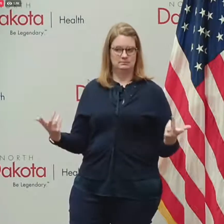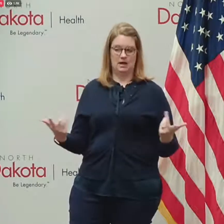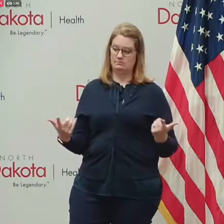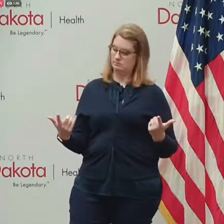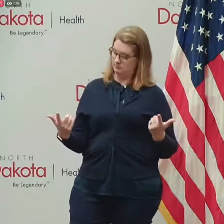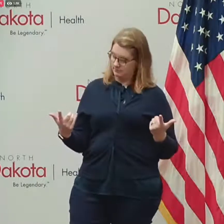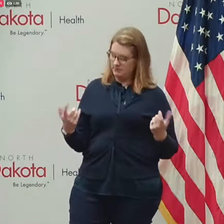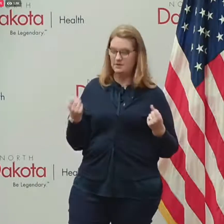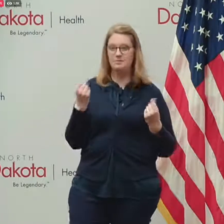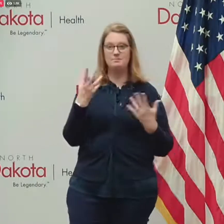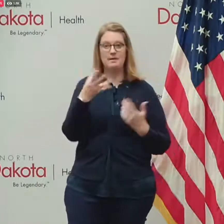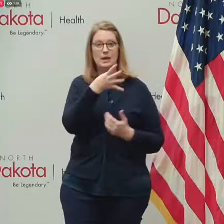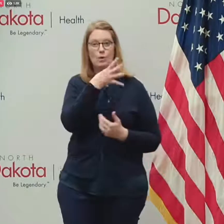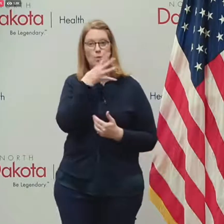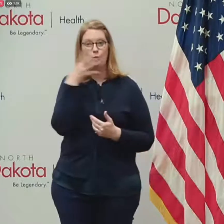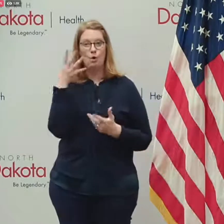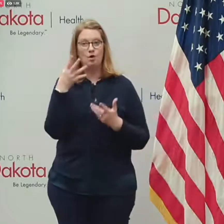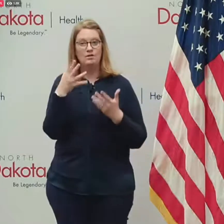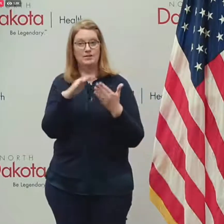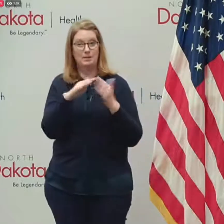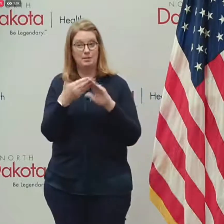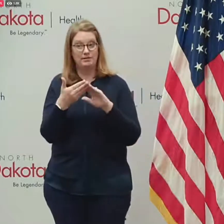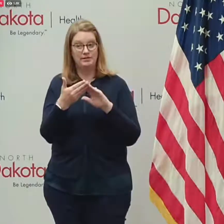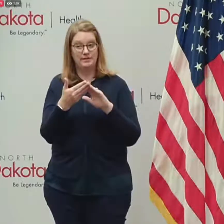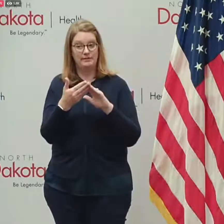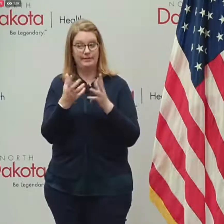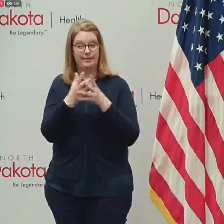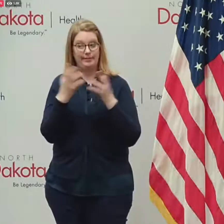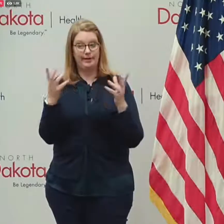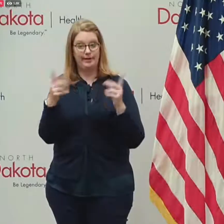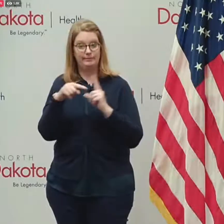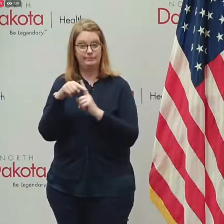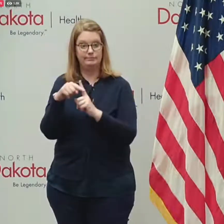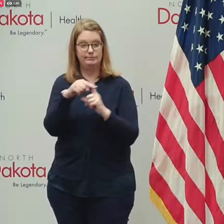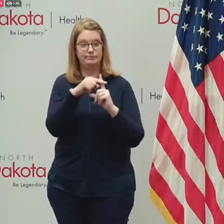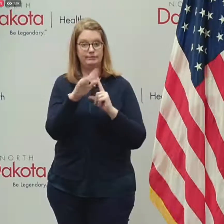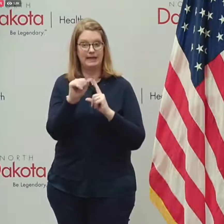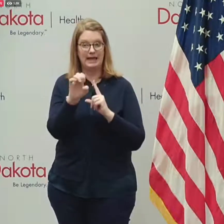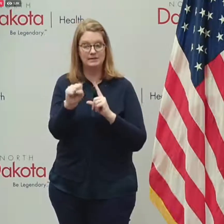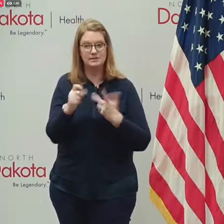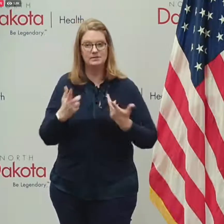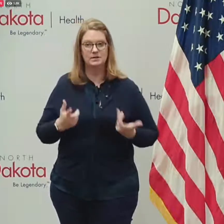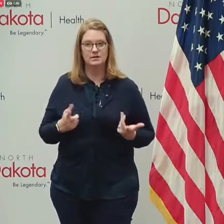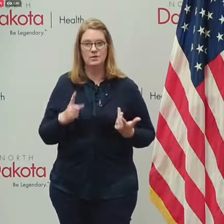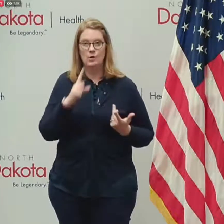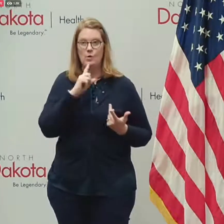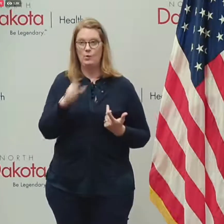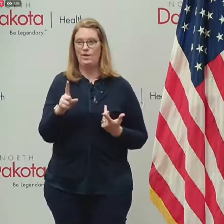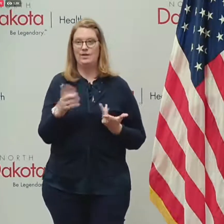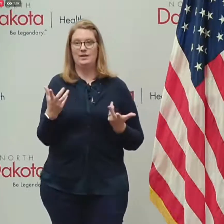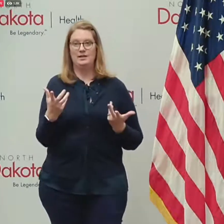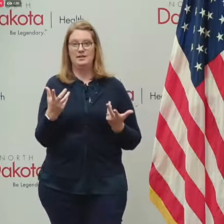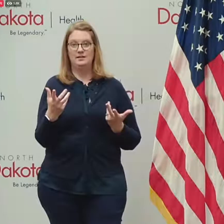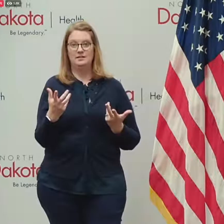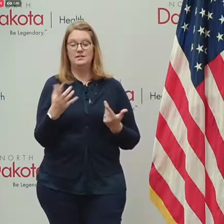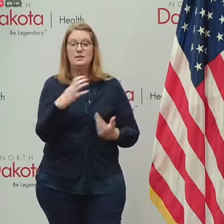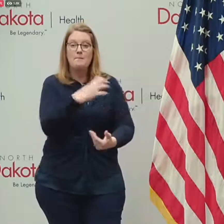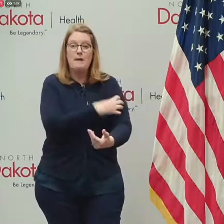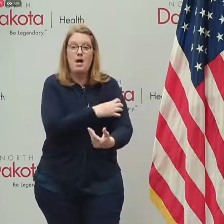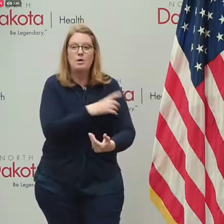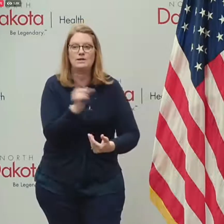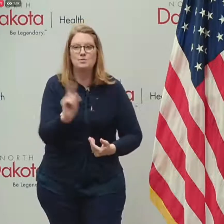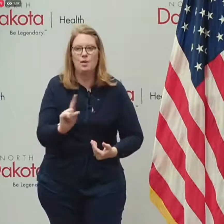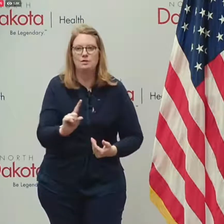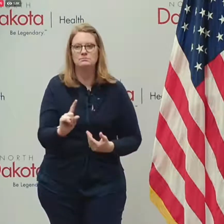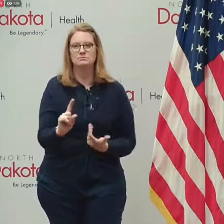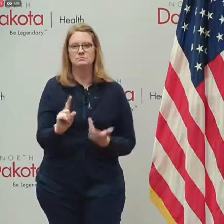communities are having significant community spread. So if they want them back open, I mean, the power is in everybody's hand in North Dakota. If they